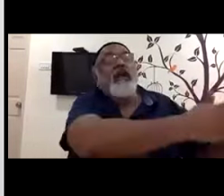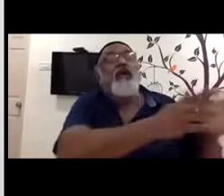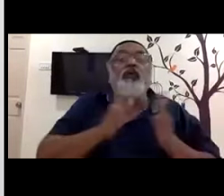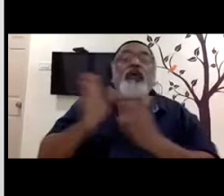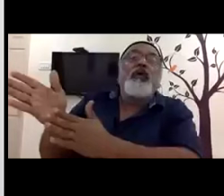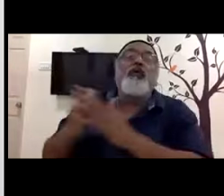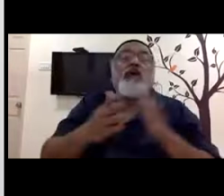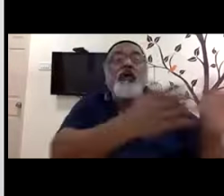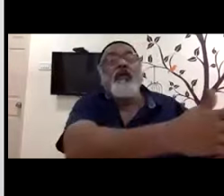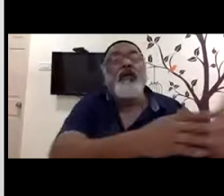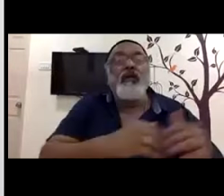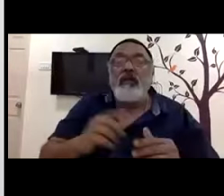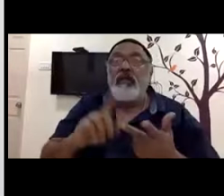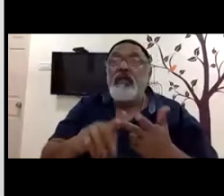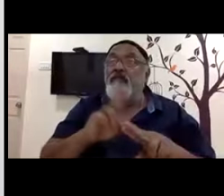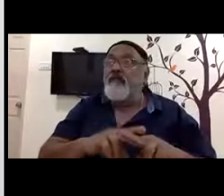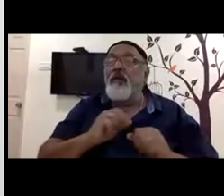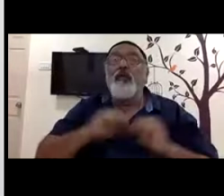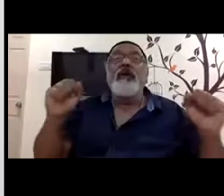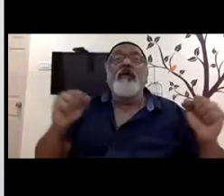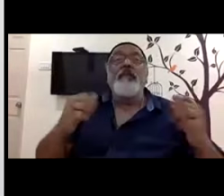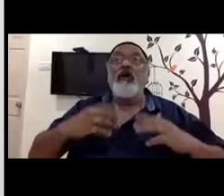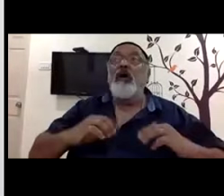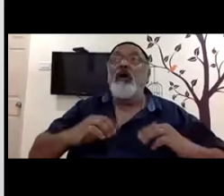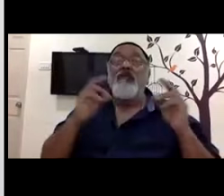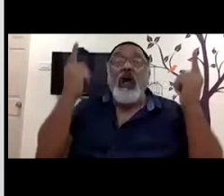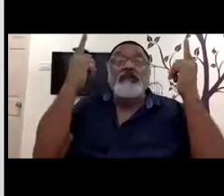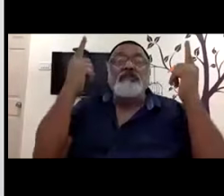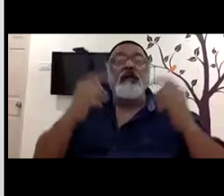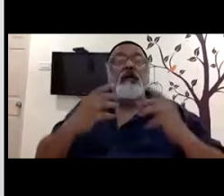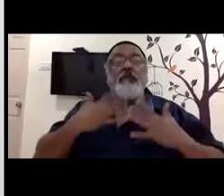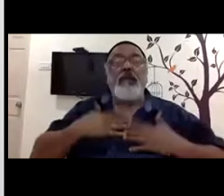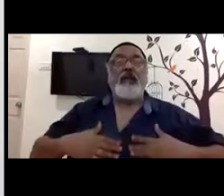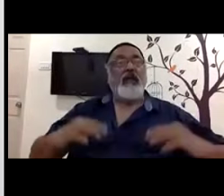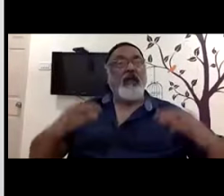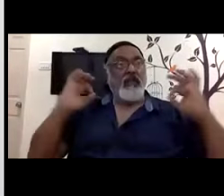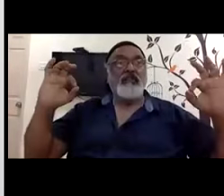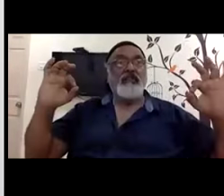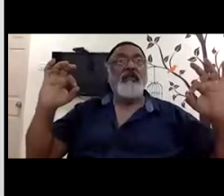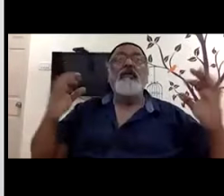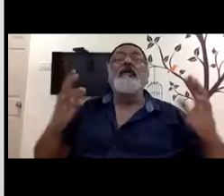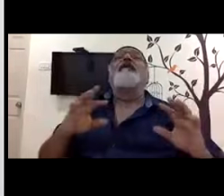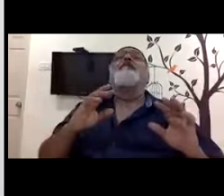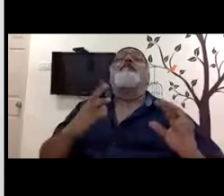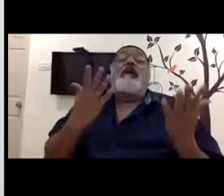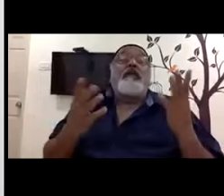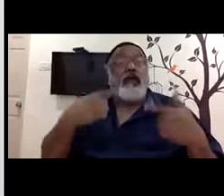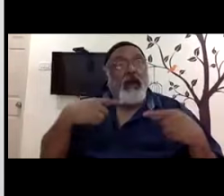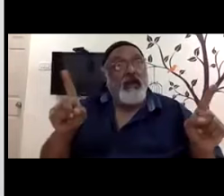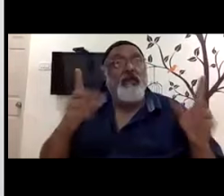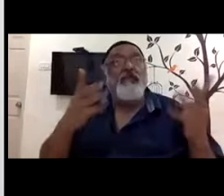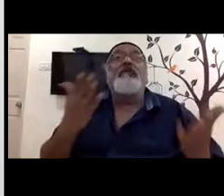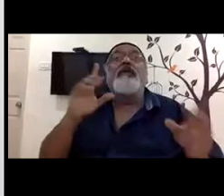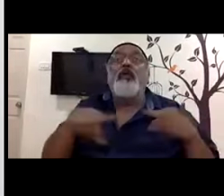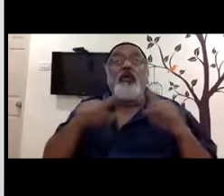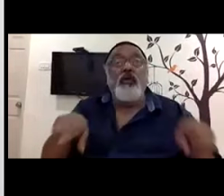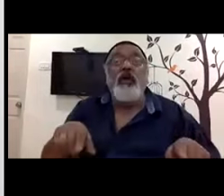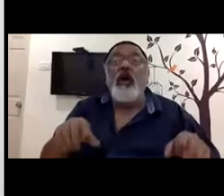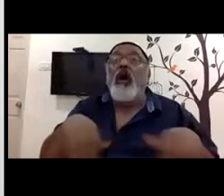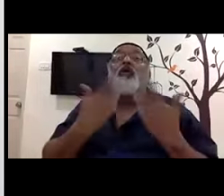believe that if I wake up early, that makes me healthier. It might be true, it may not be true, but then if it is true or not can be